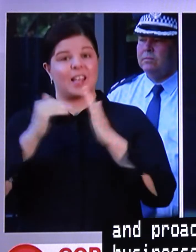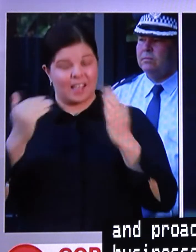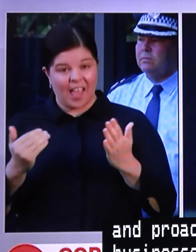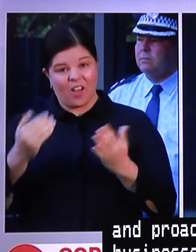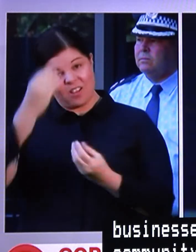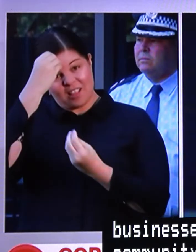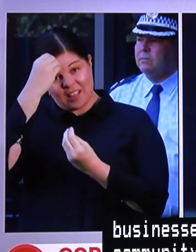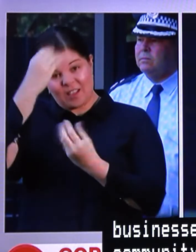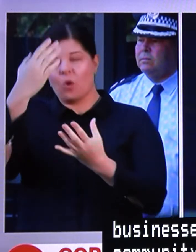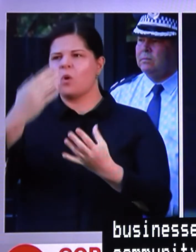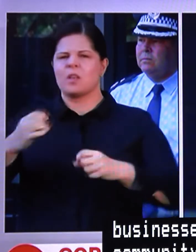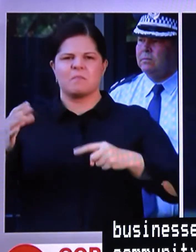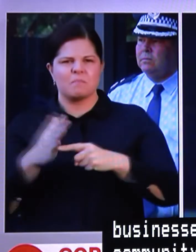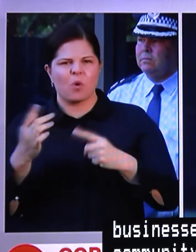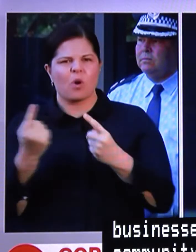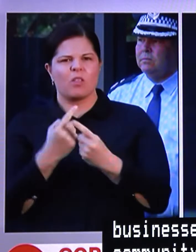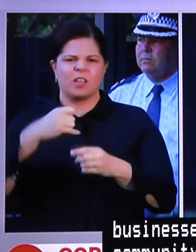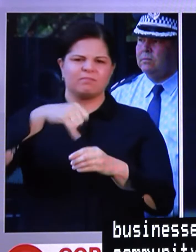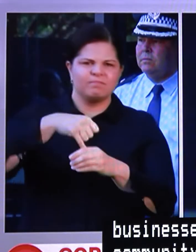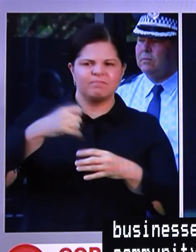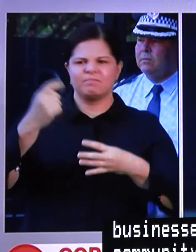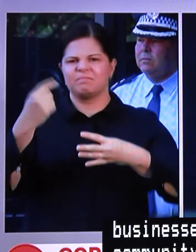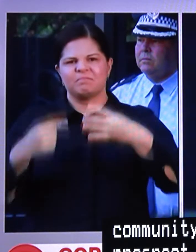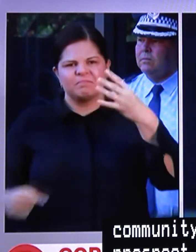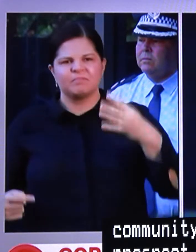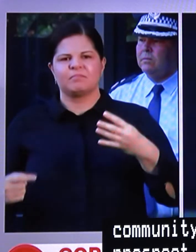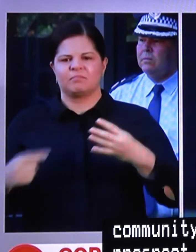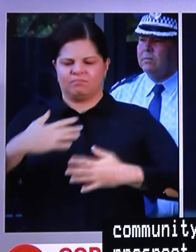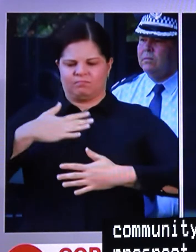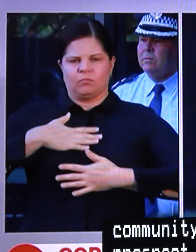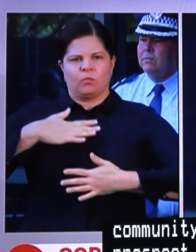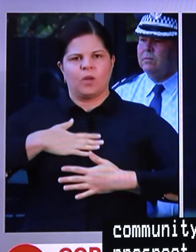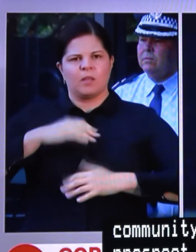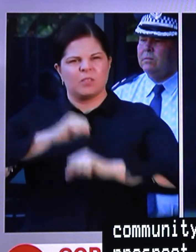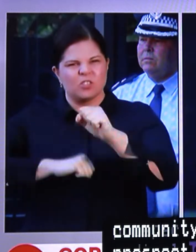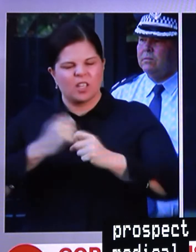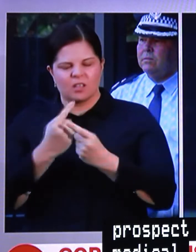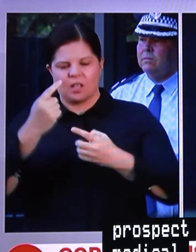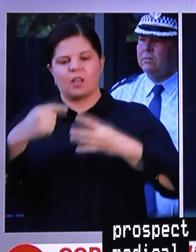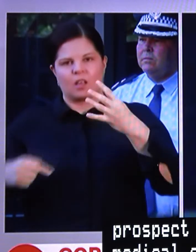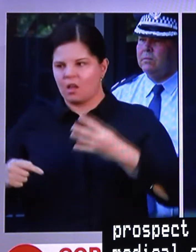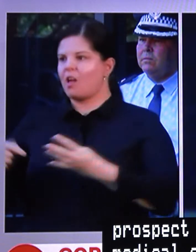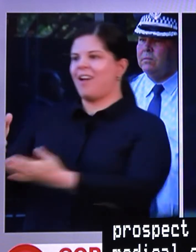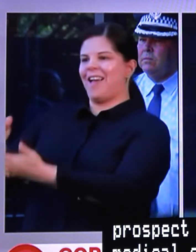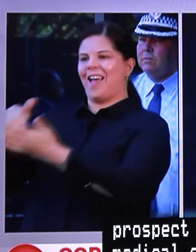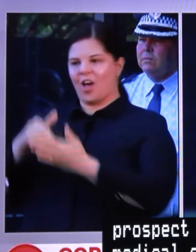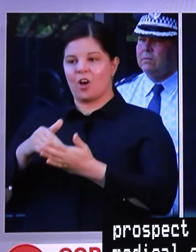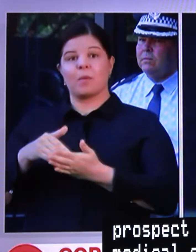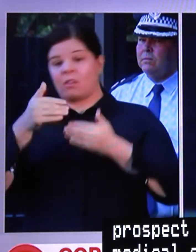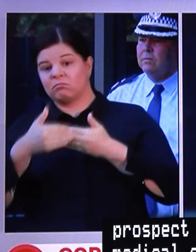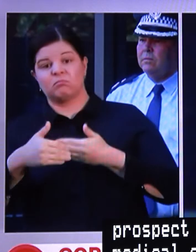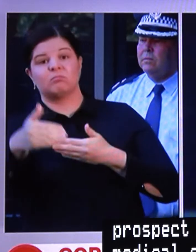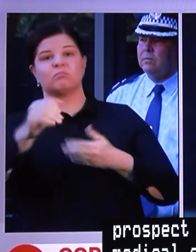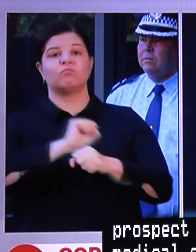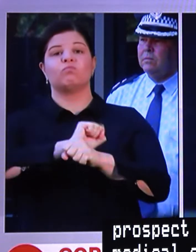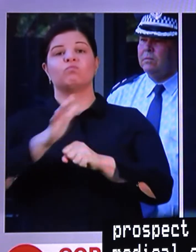getting some vital medical supplies and also establishing vital supply chains which will even exist beyond COVID. This has been a real opportunity